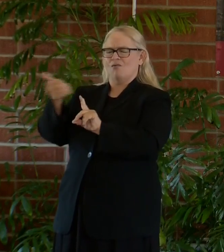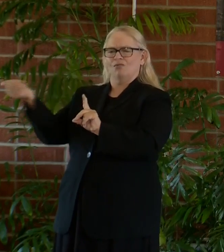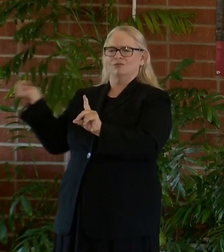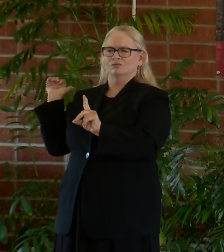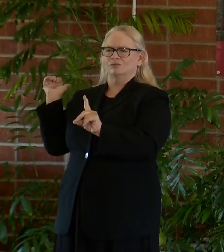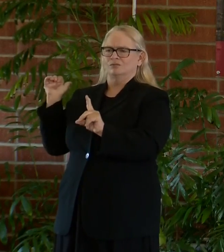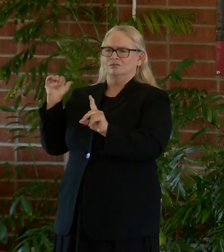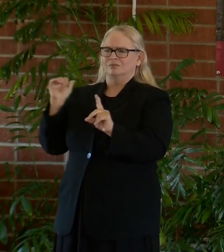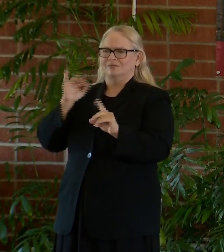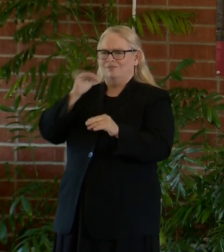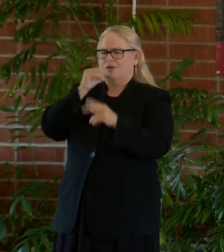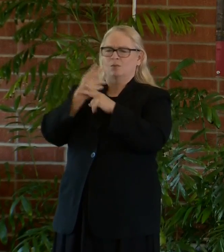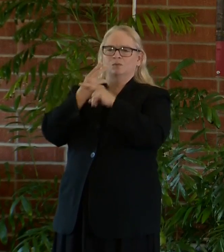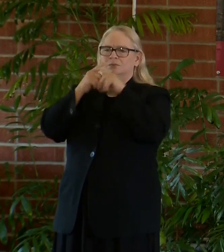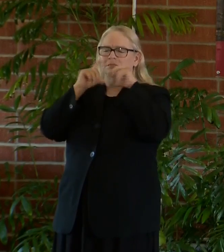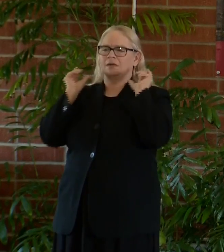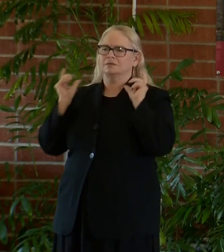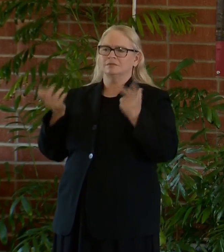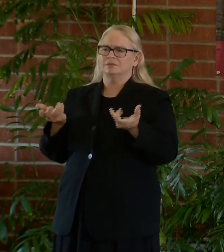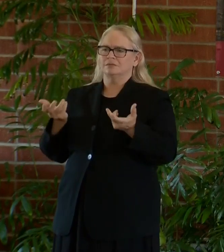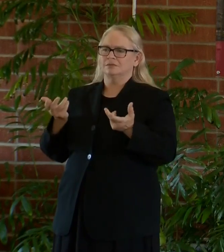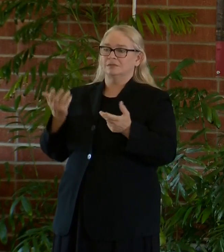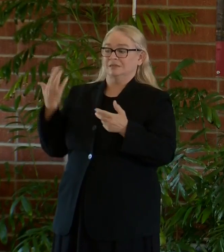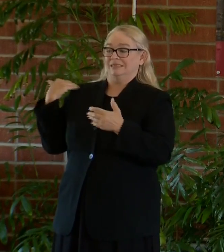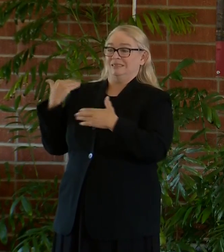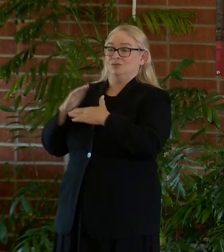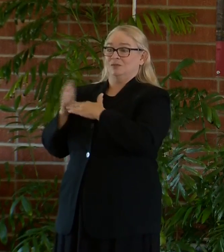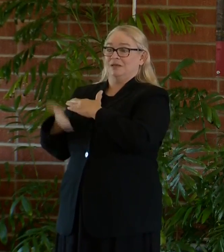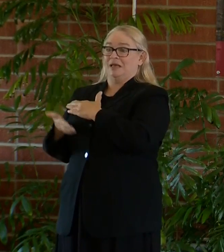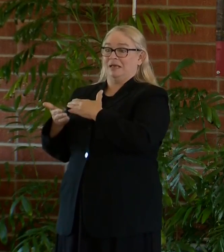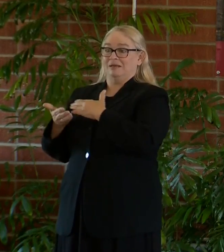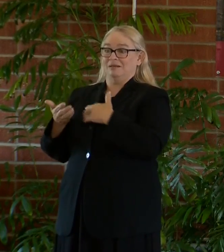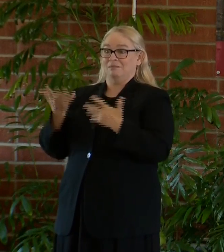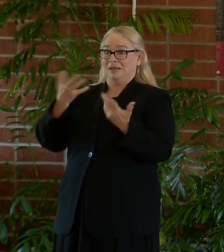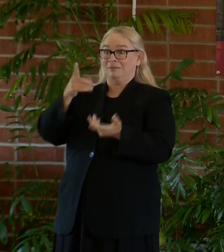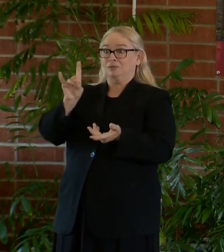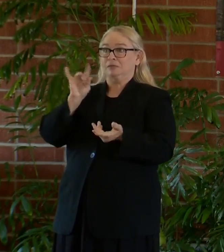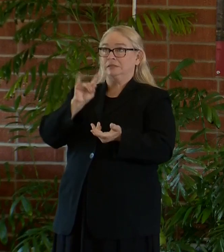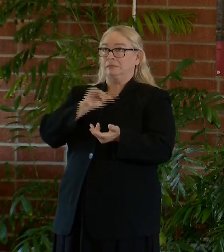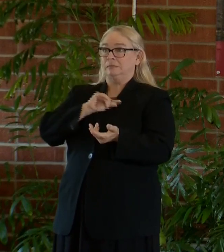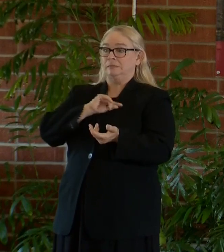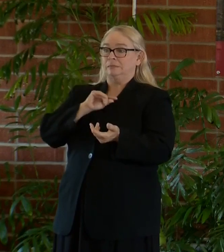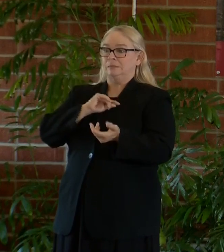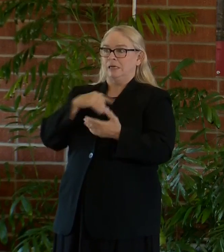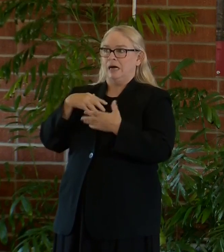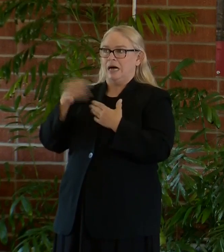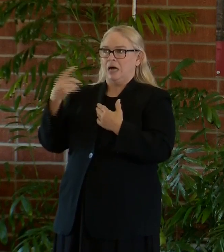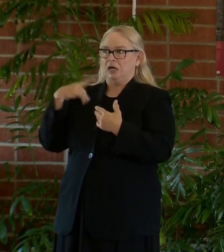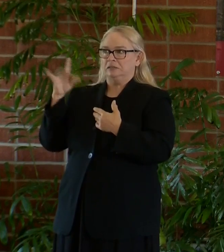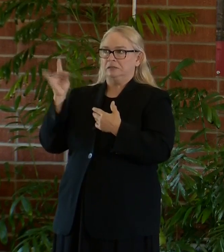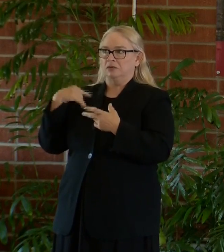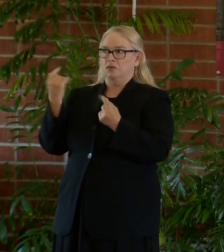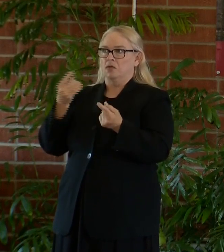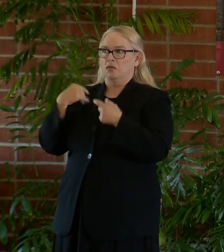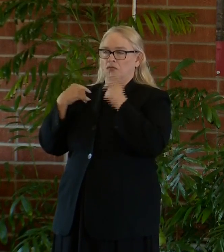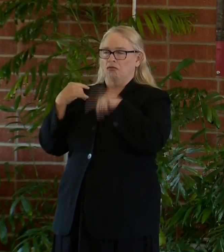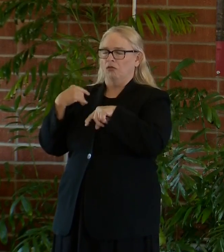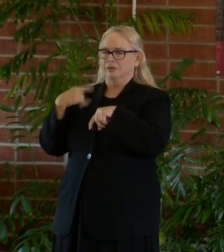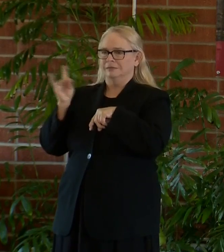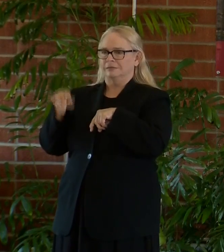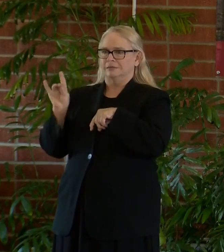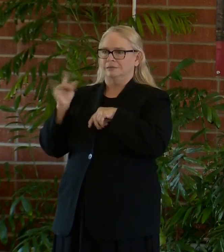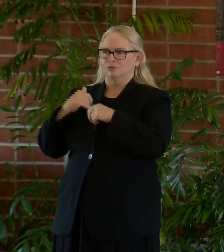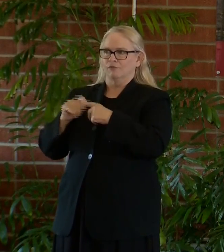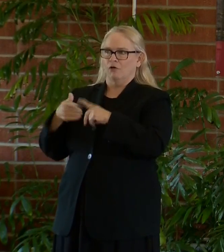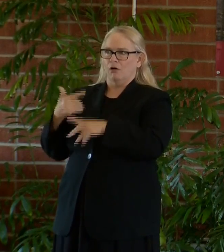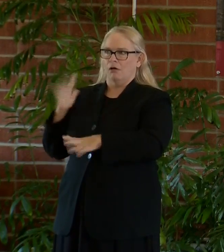so, having just come through the weekend, that may have been you this weekend, where you're doing a great job today at work, but you